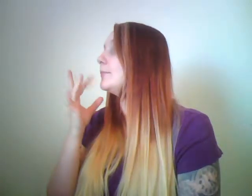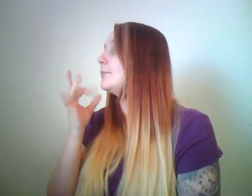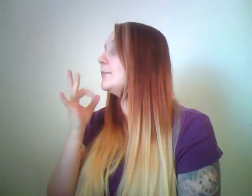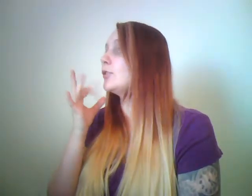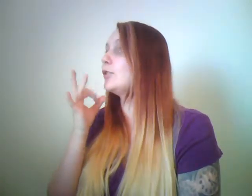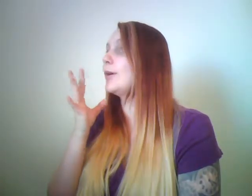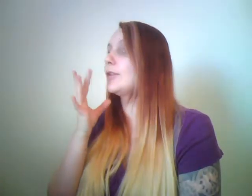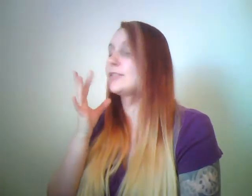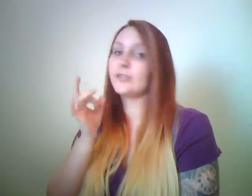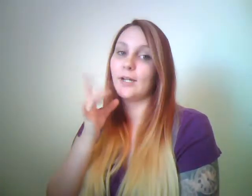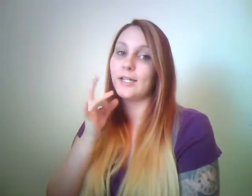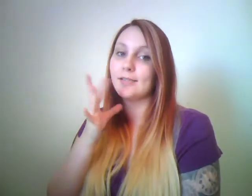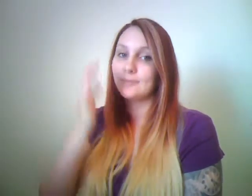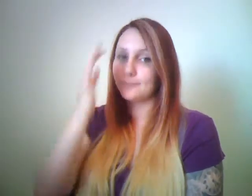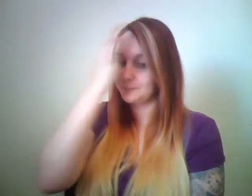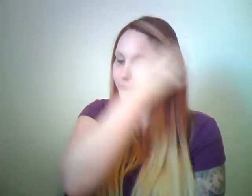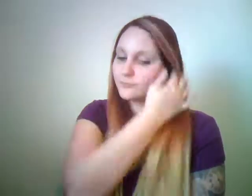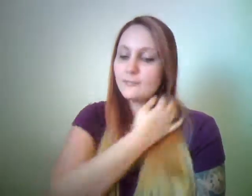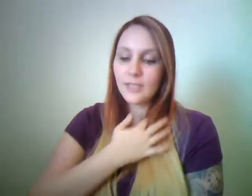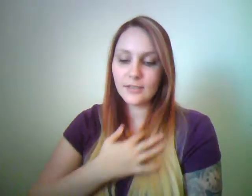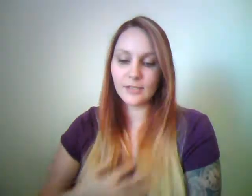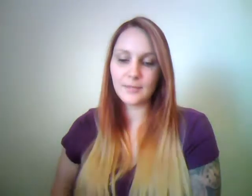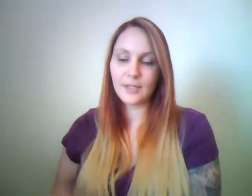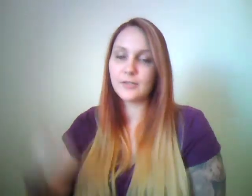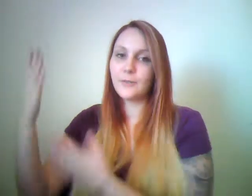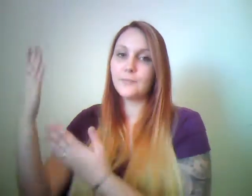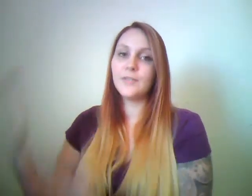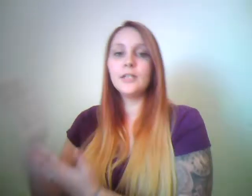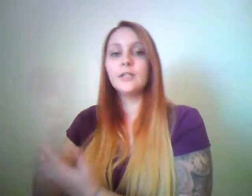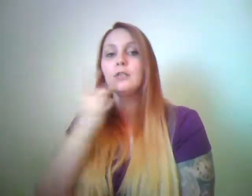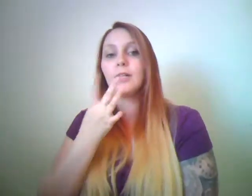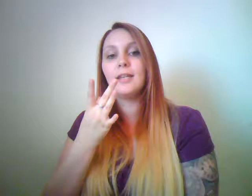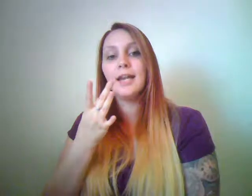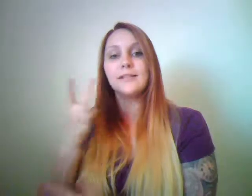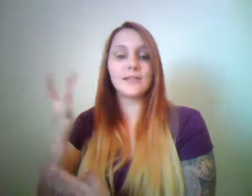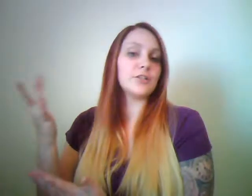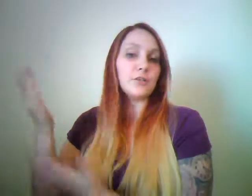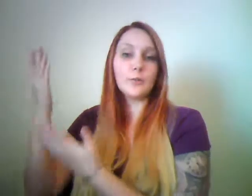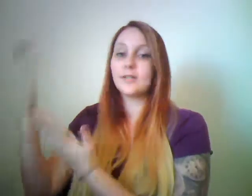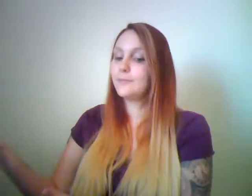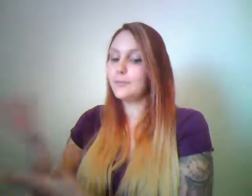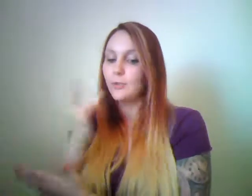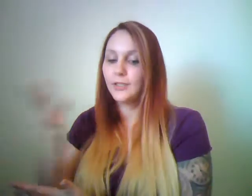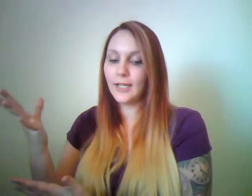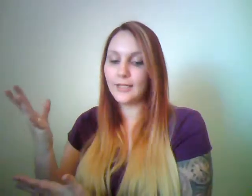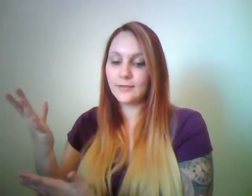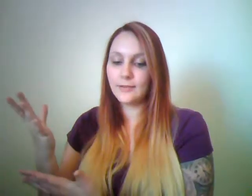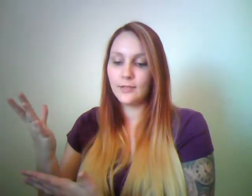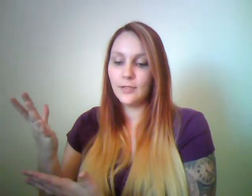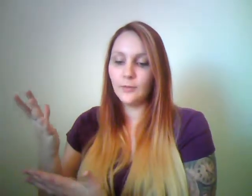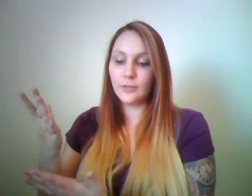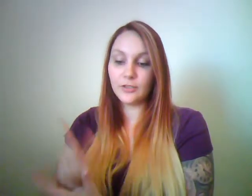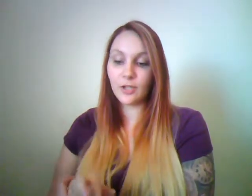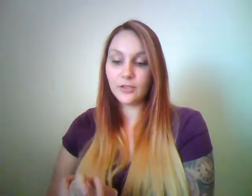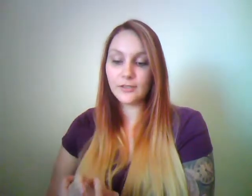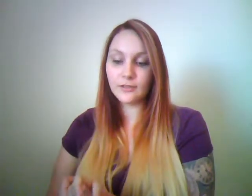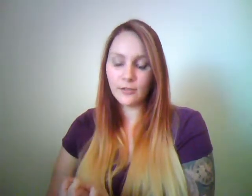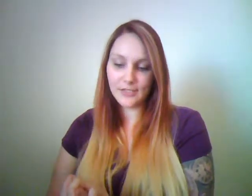You can do it once or twice. Doesn't matter. So, you are light. I just do it once. You are light. When the darkness closes